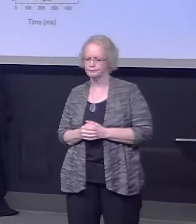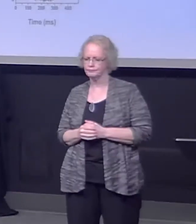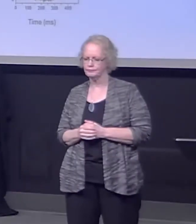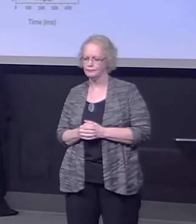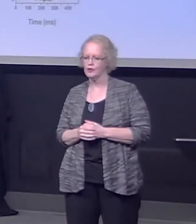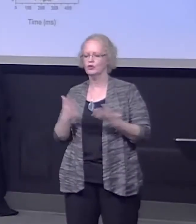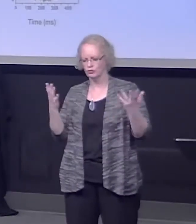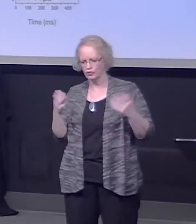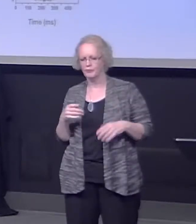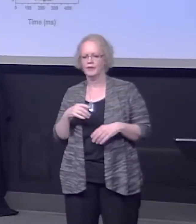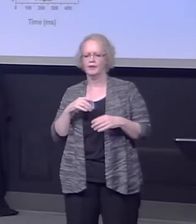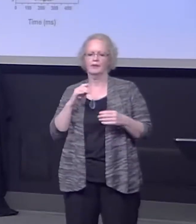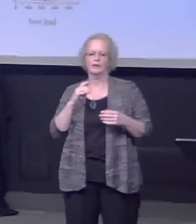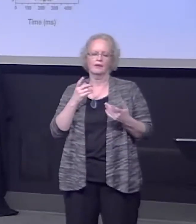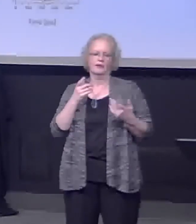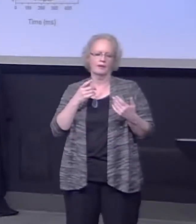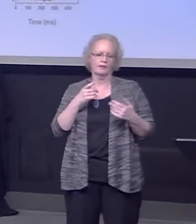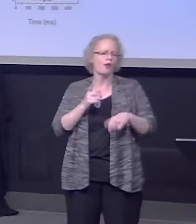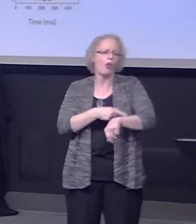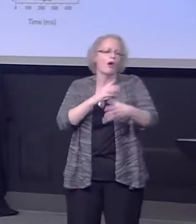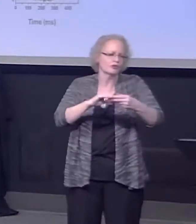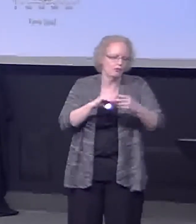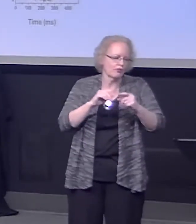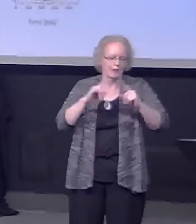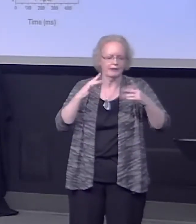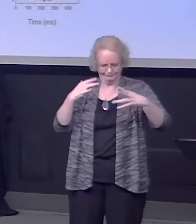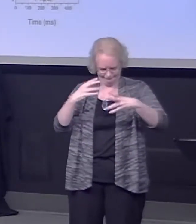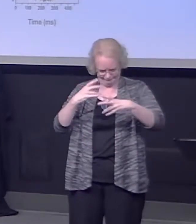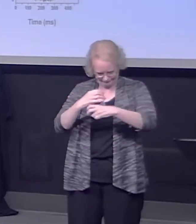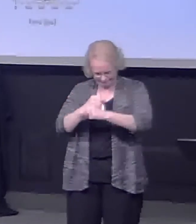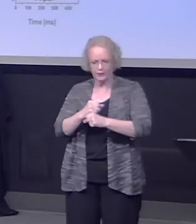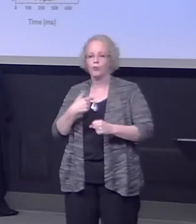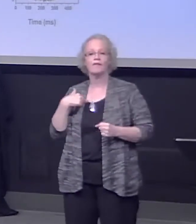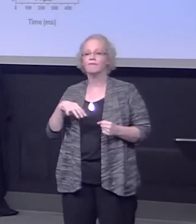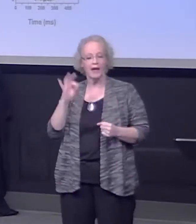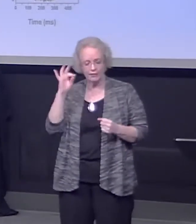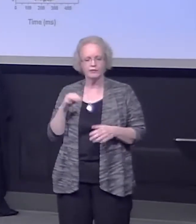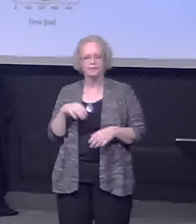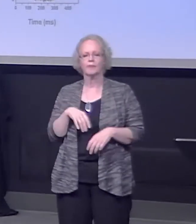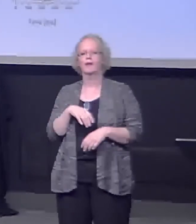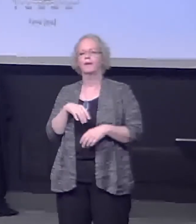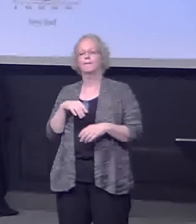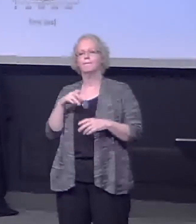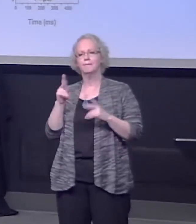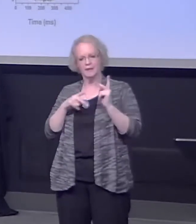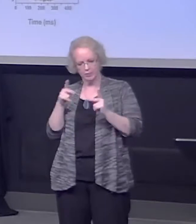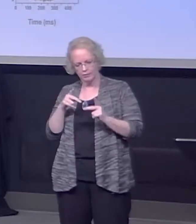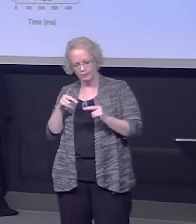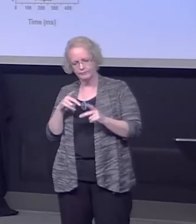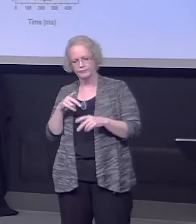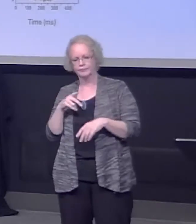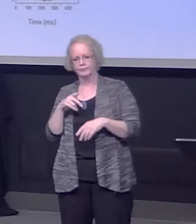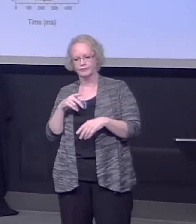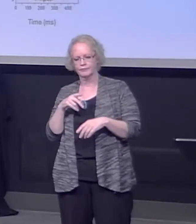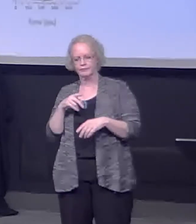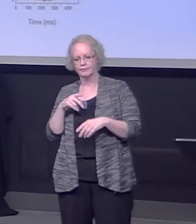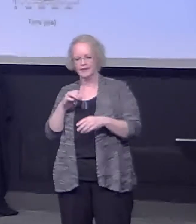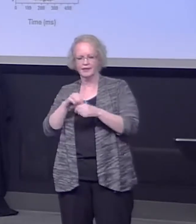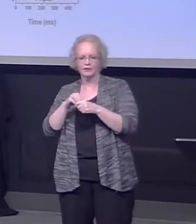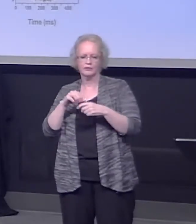story short, we found that it's a summation mechanism. People in the neuroethology field,